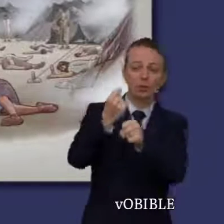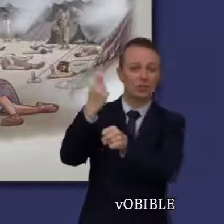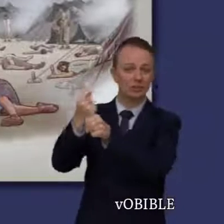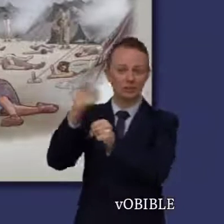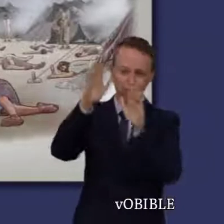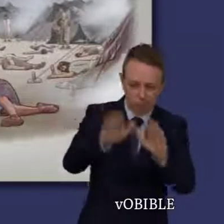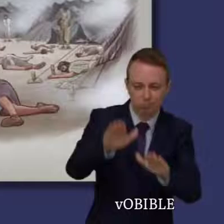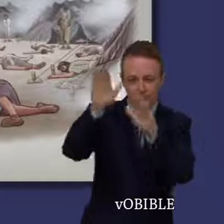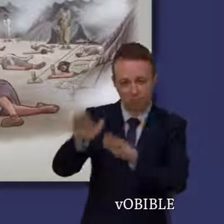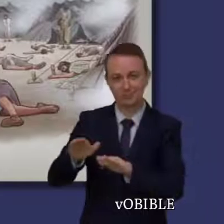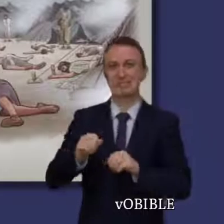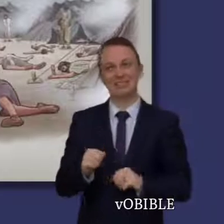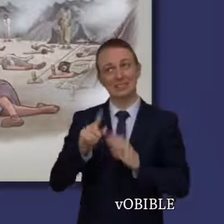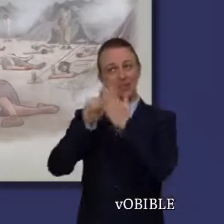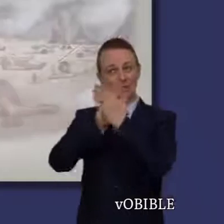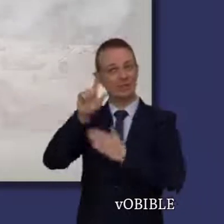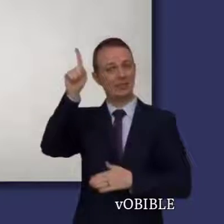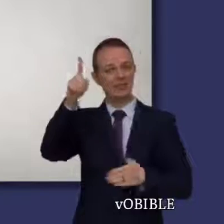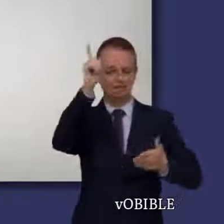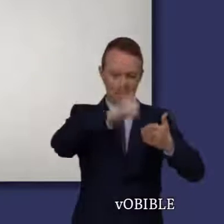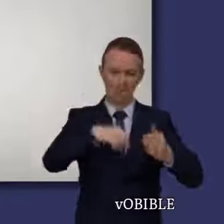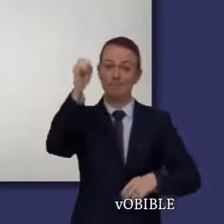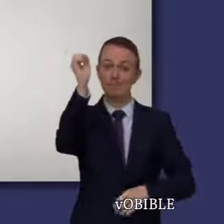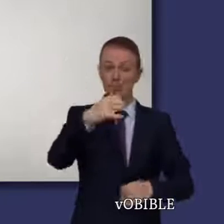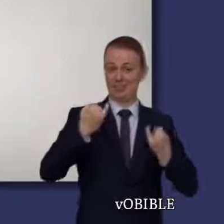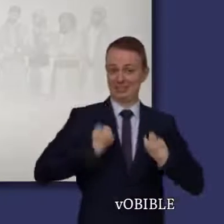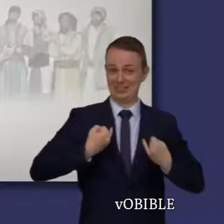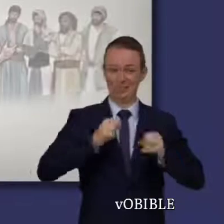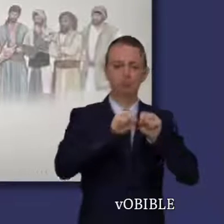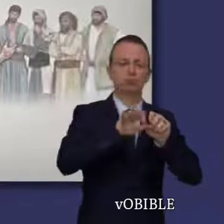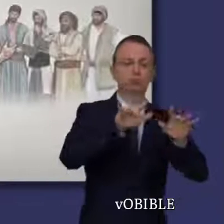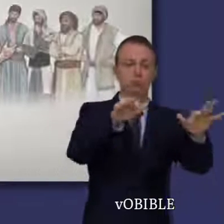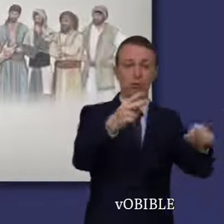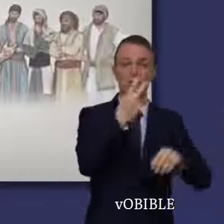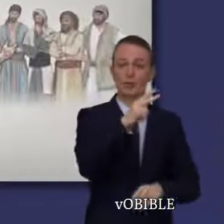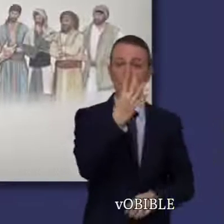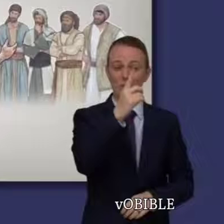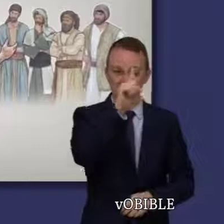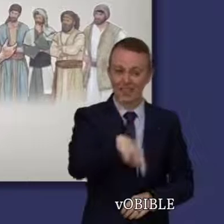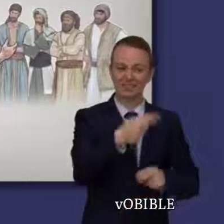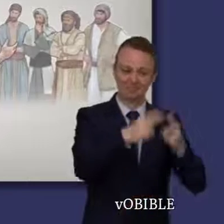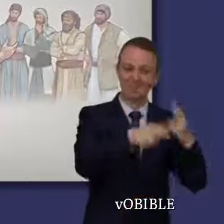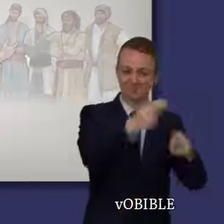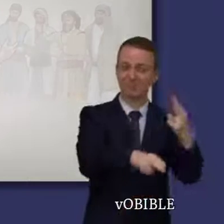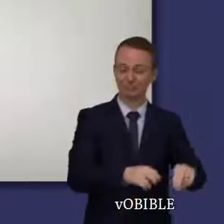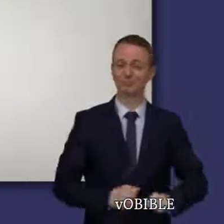Israelites by a scourge from God. In the next chapter, Moses takes the second